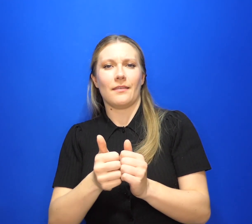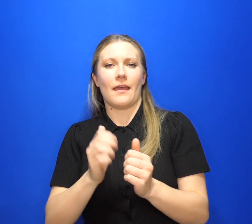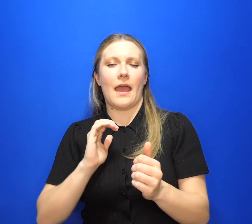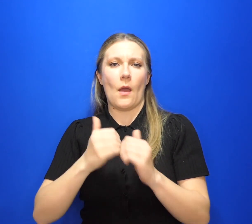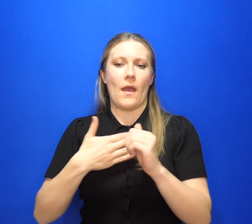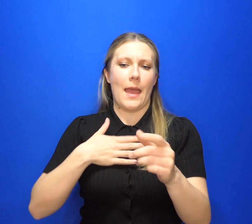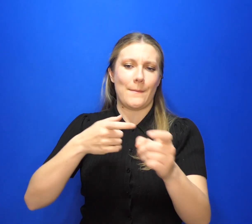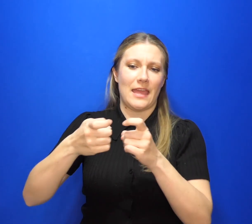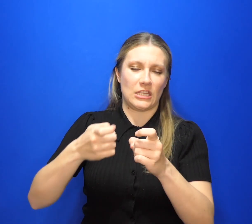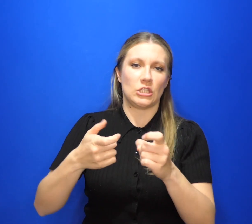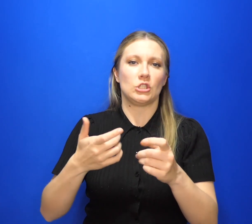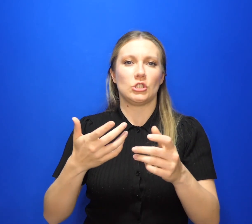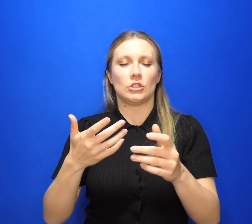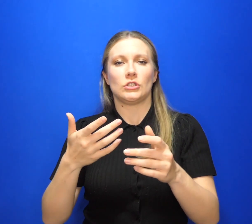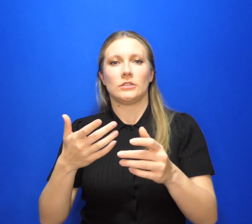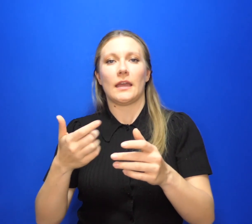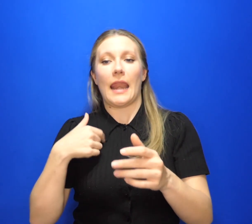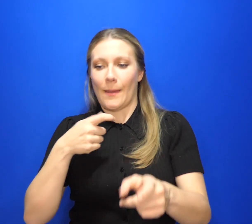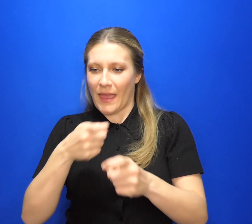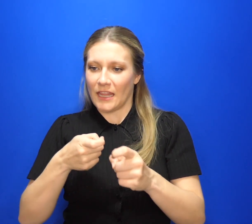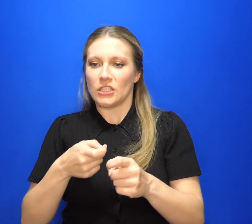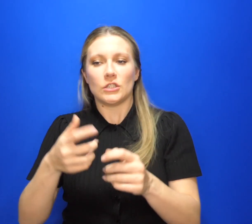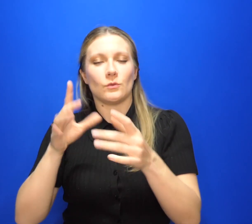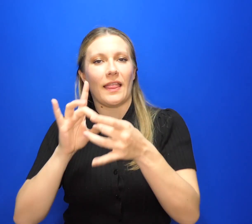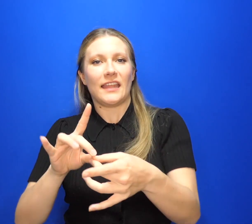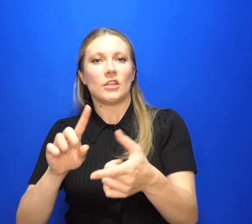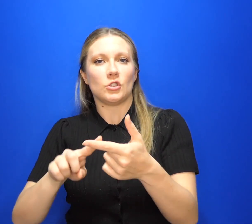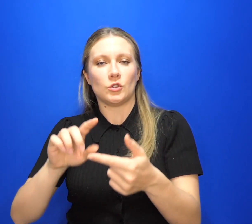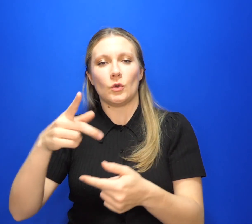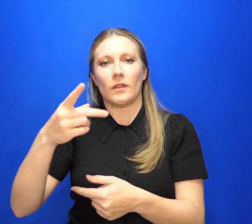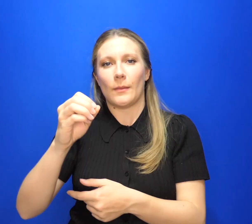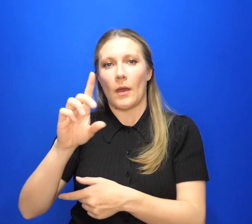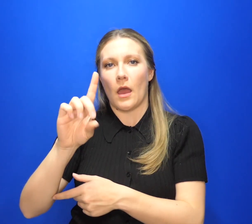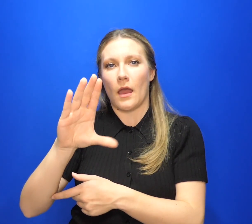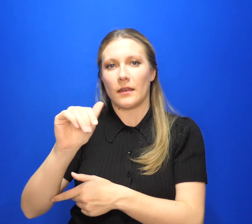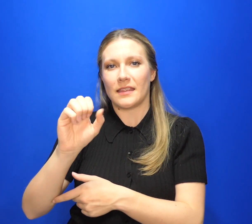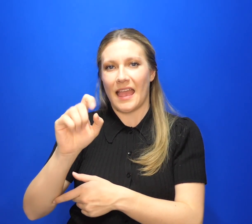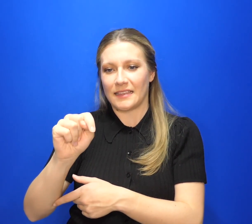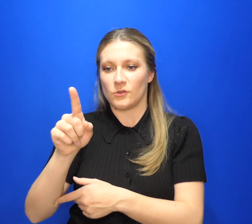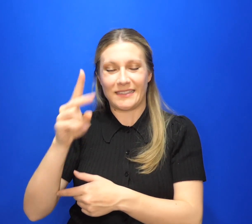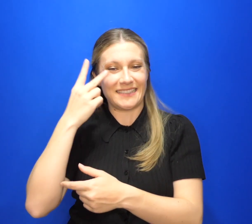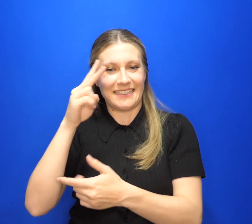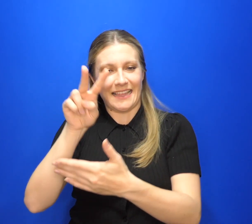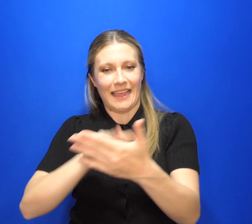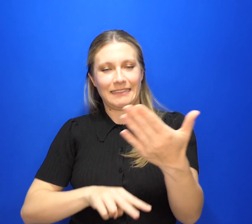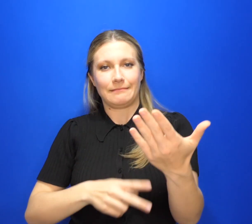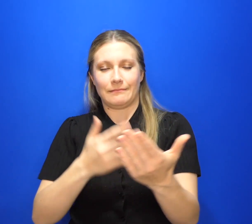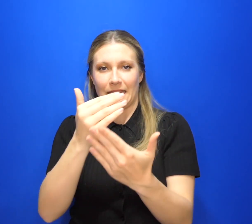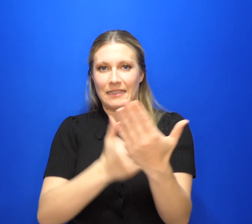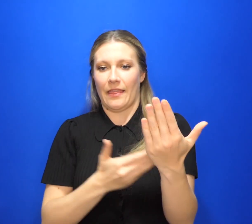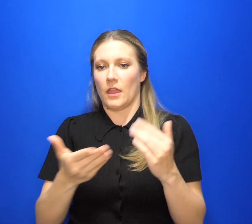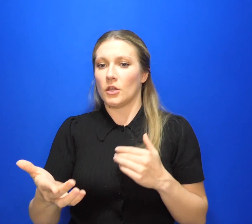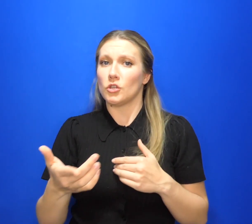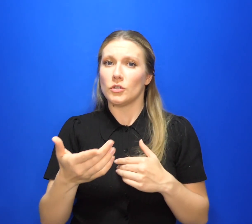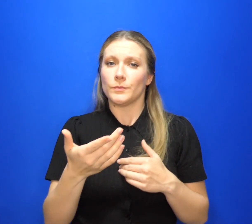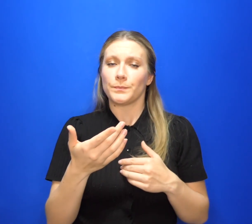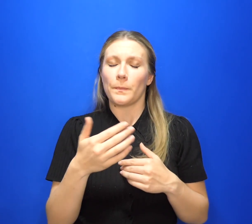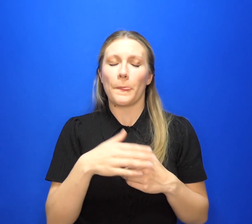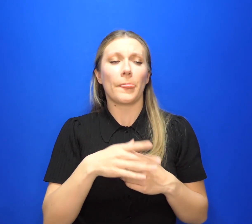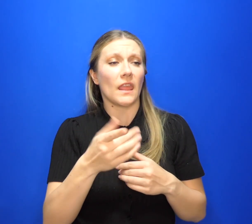podcast, and so other people can find them. And you have some pretty good connections in a good majority of the states and bigger cities around. The list